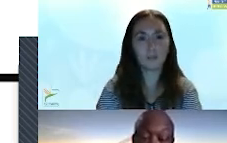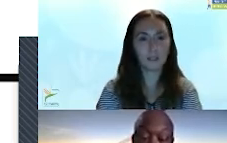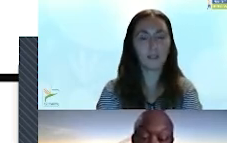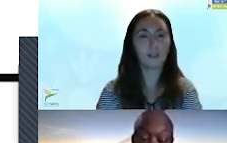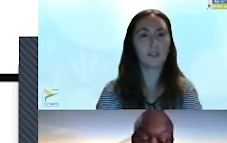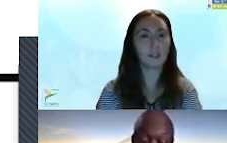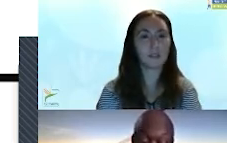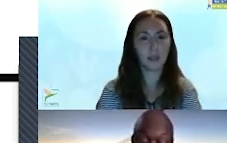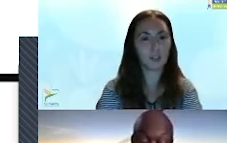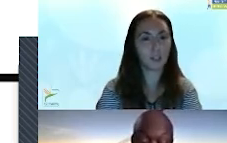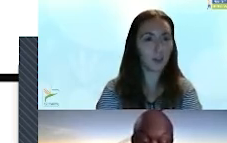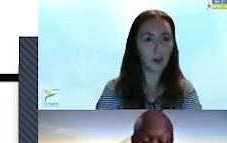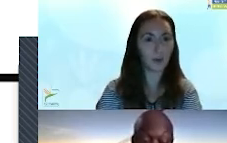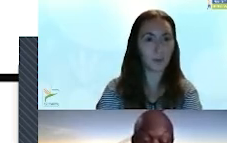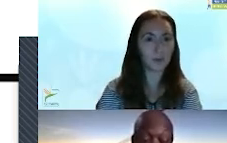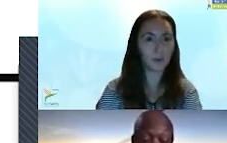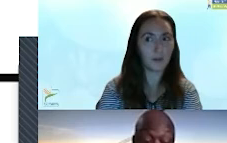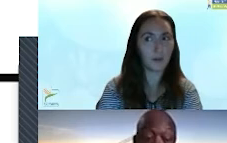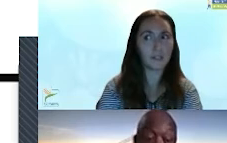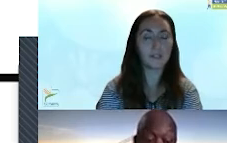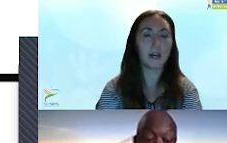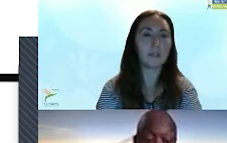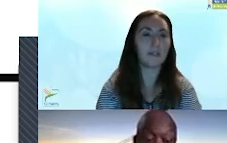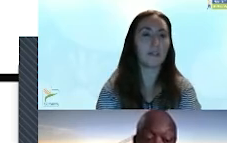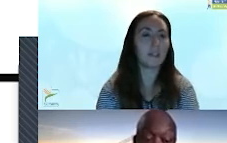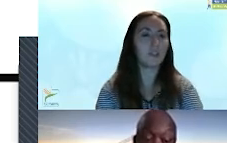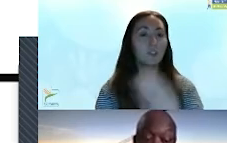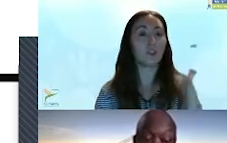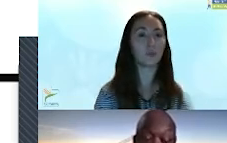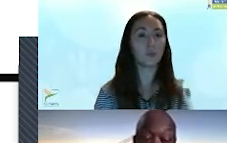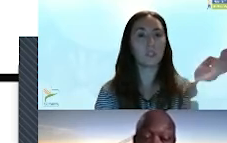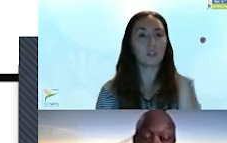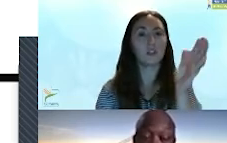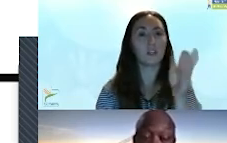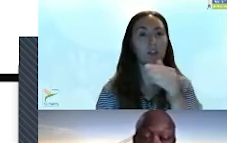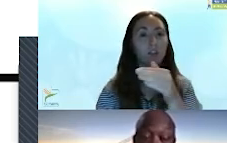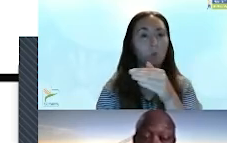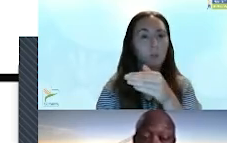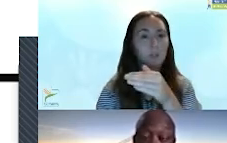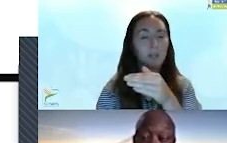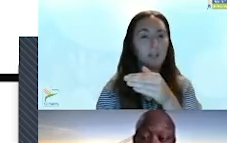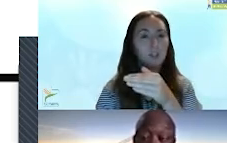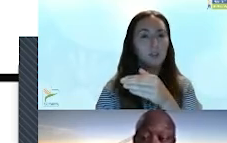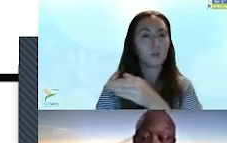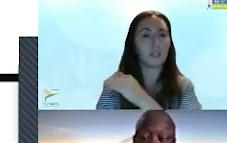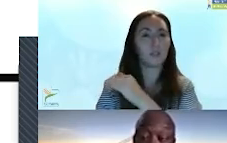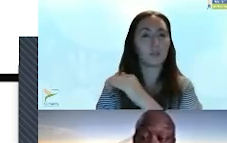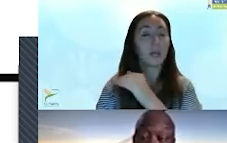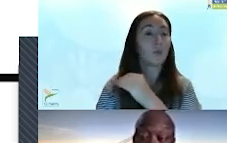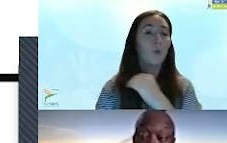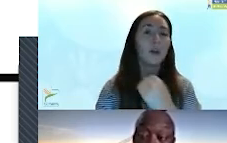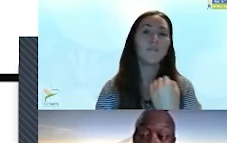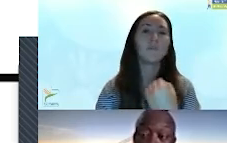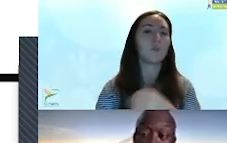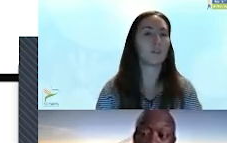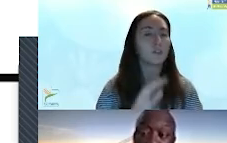and speak English and Spanish in the home, does that mean that they should choose either English or Spanish and only do sign